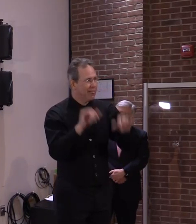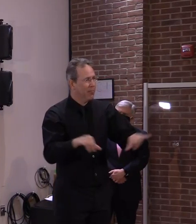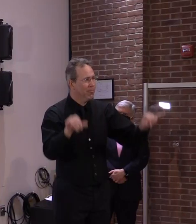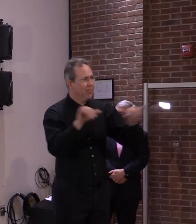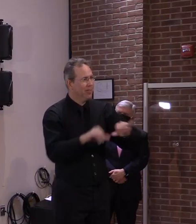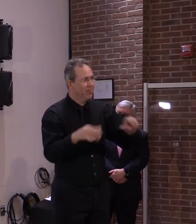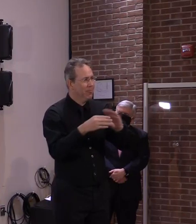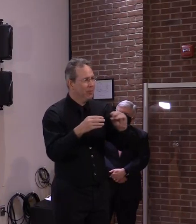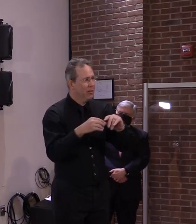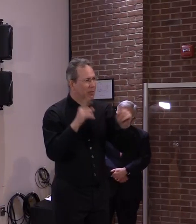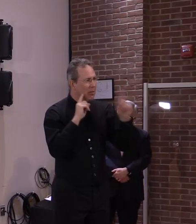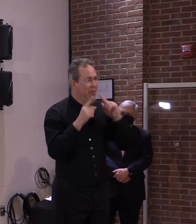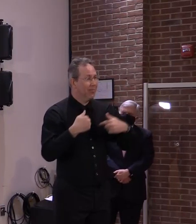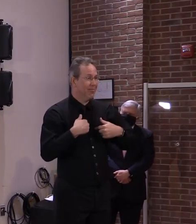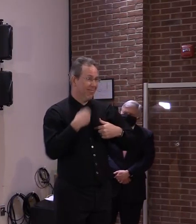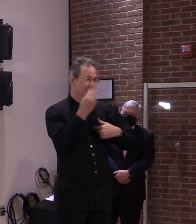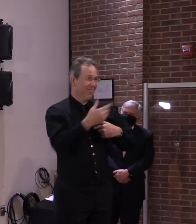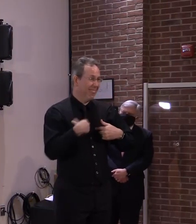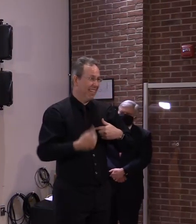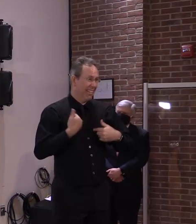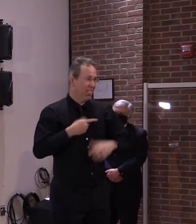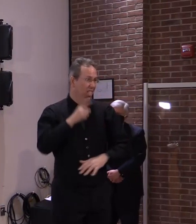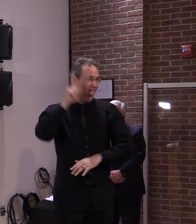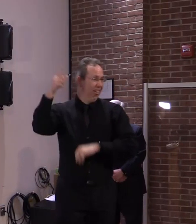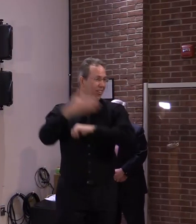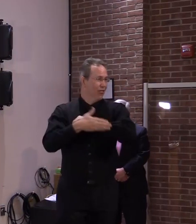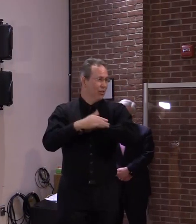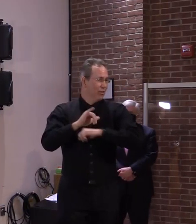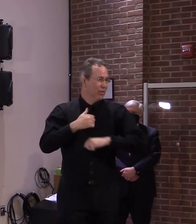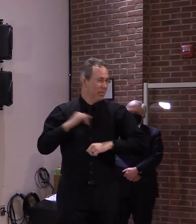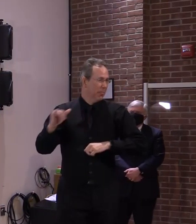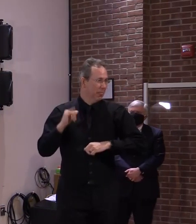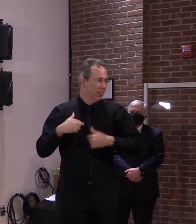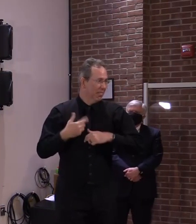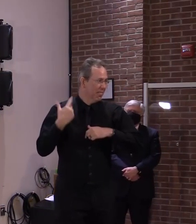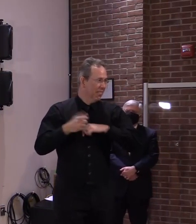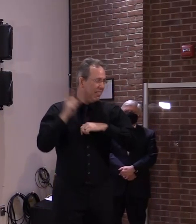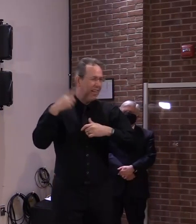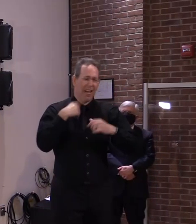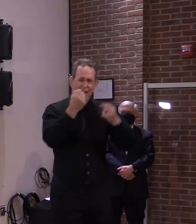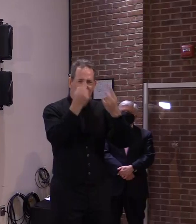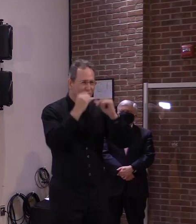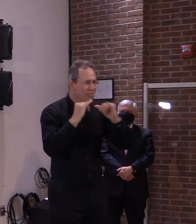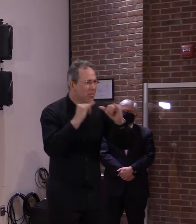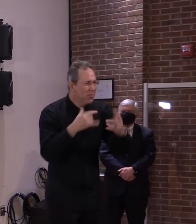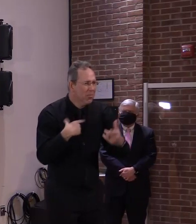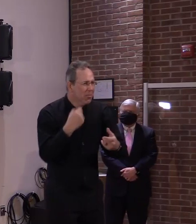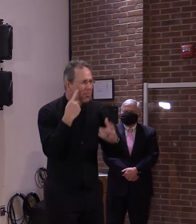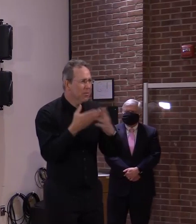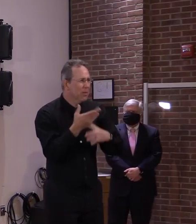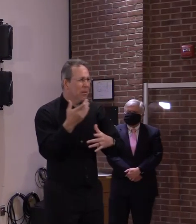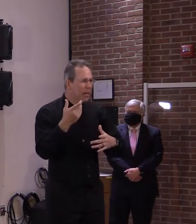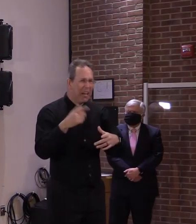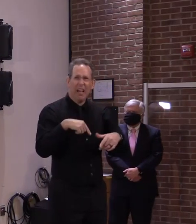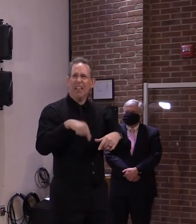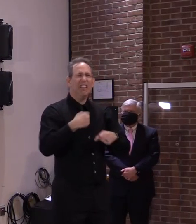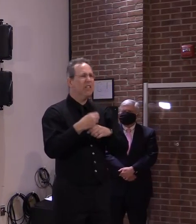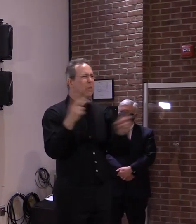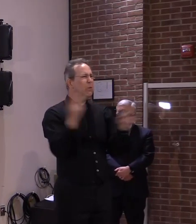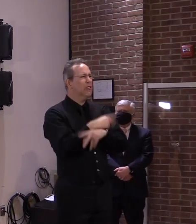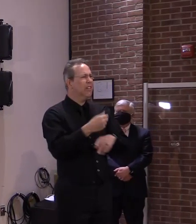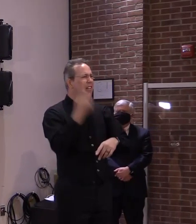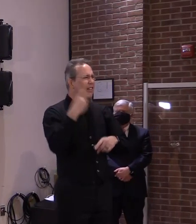back road, so I experience it on a daily basis. So every year, I think, it's never been worse than this year.